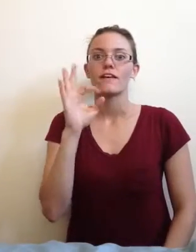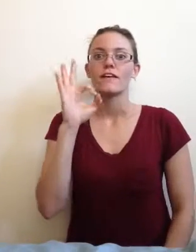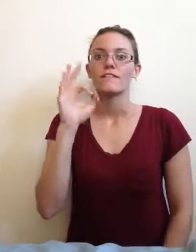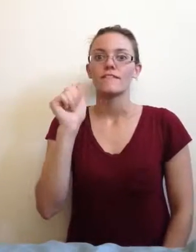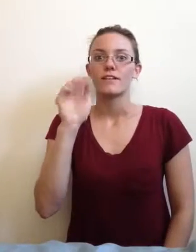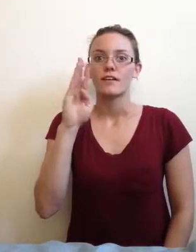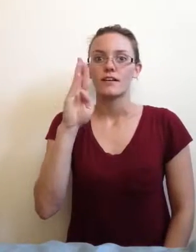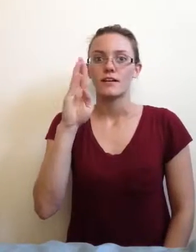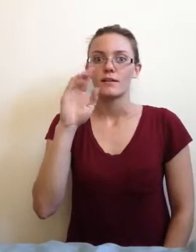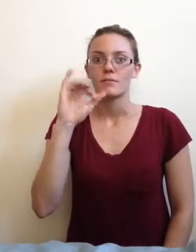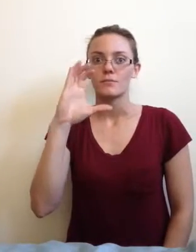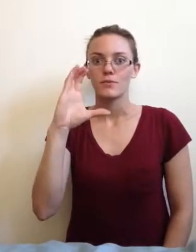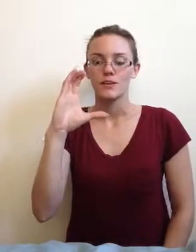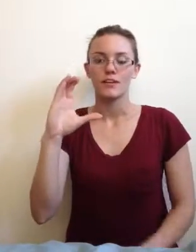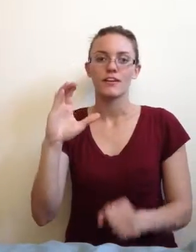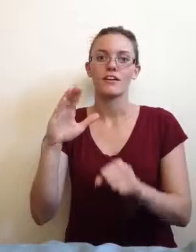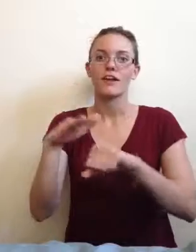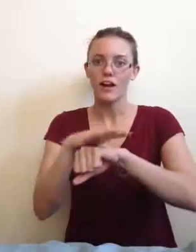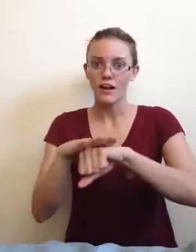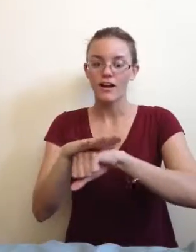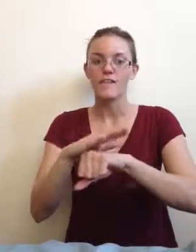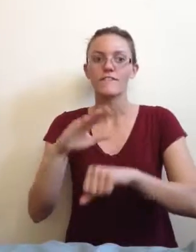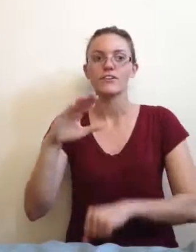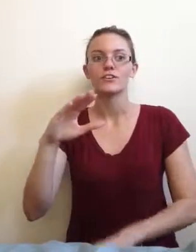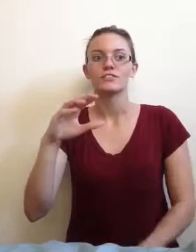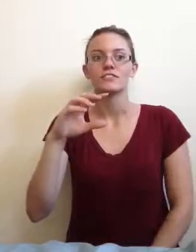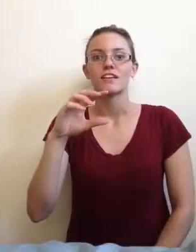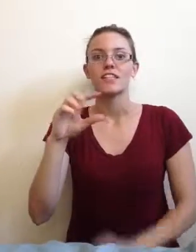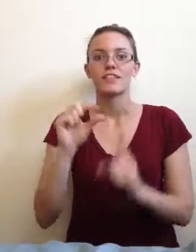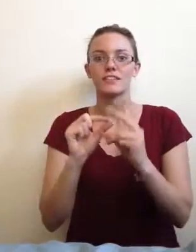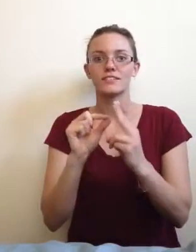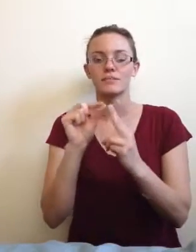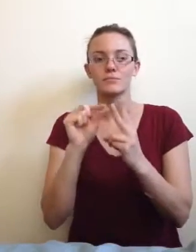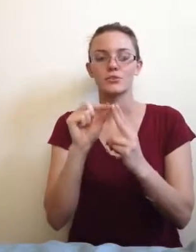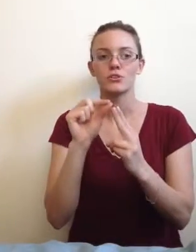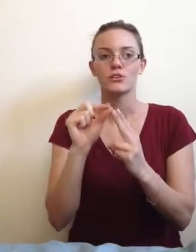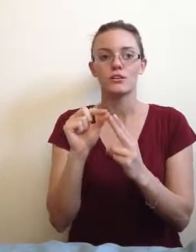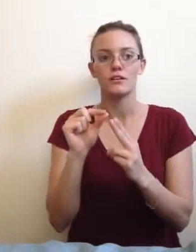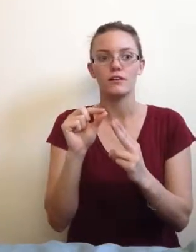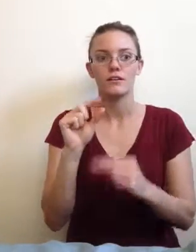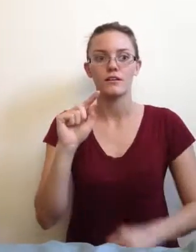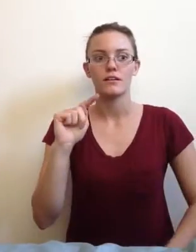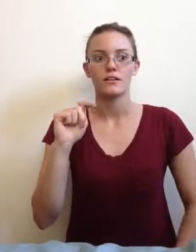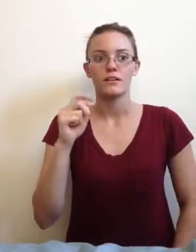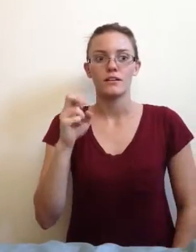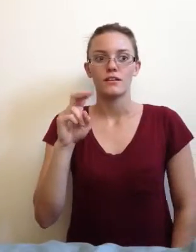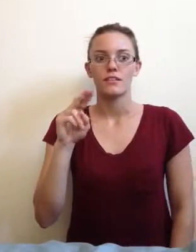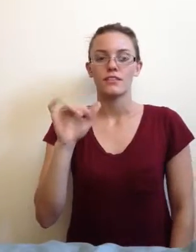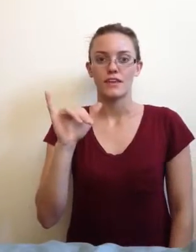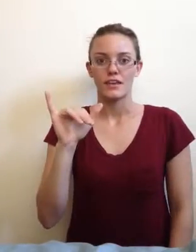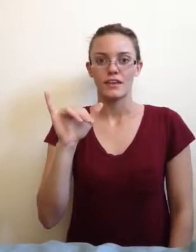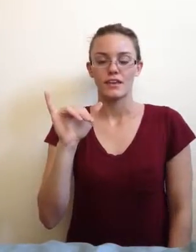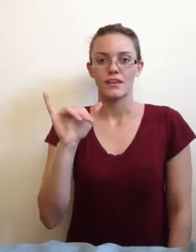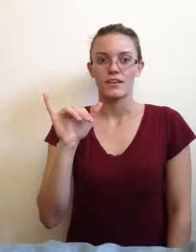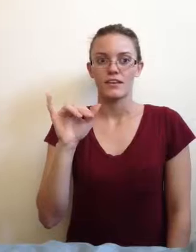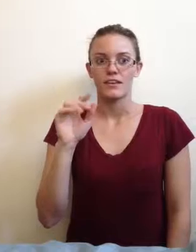often when people are learning to sew and putting in zippers for the first time, they tend to have the silver or the shiny part